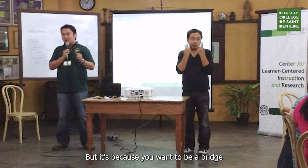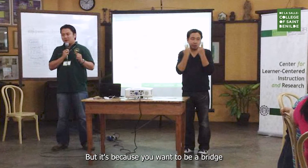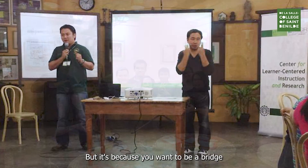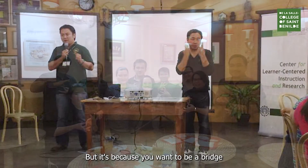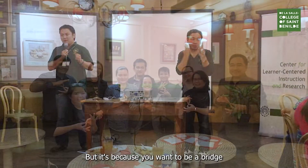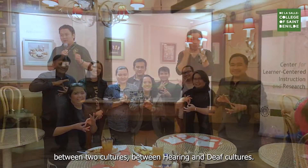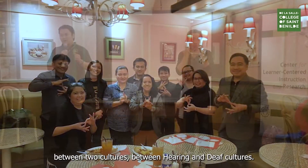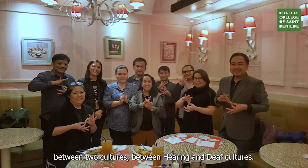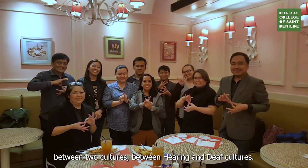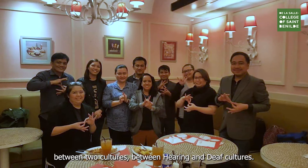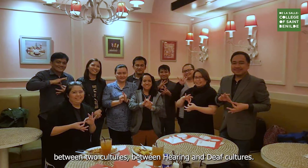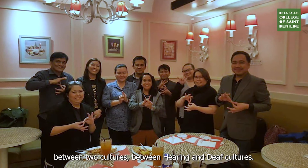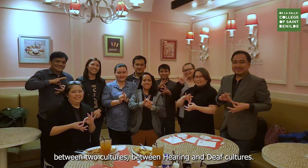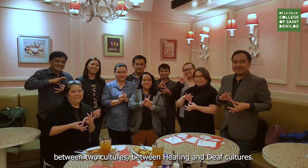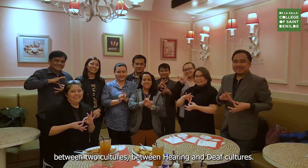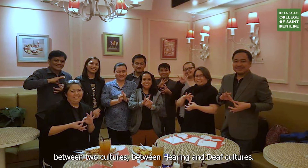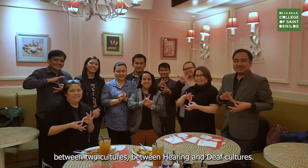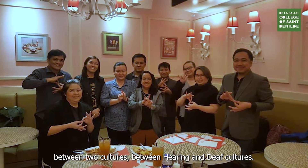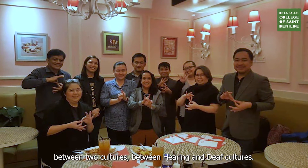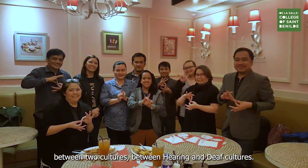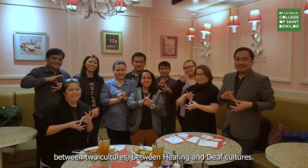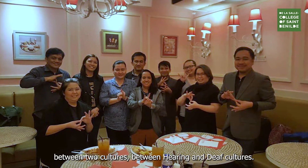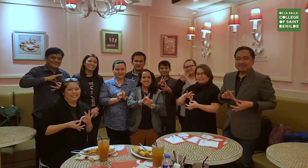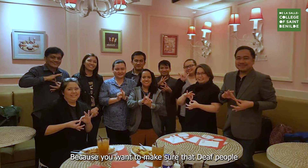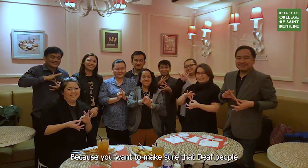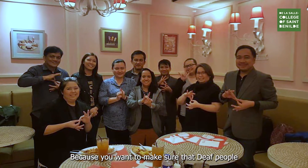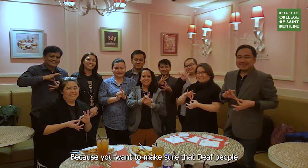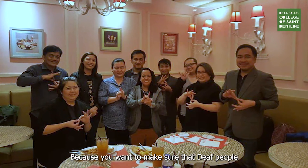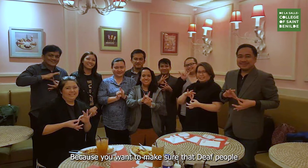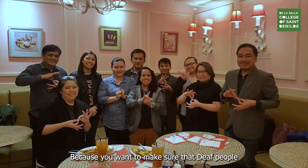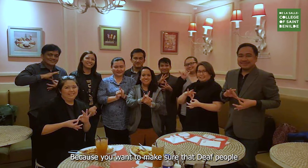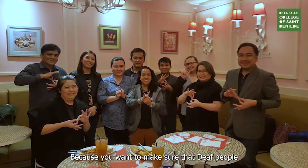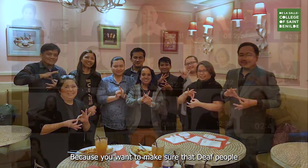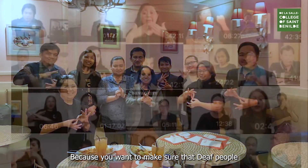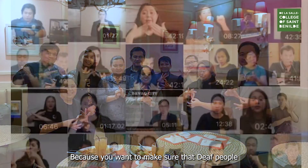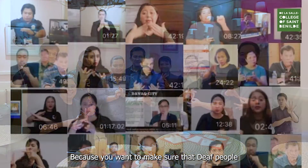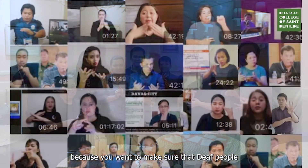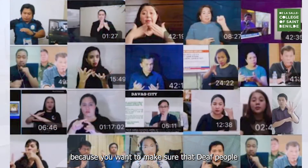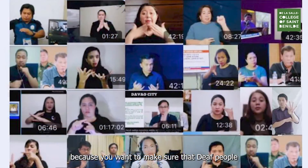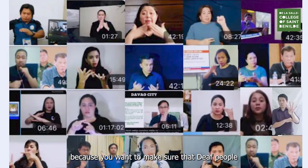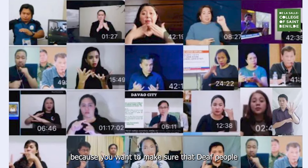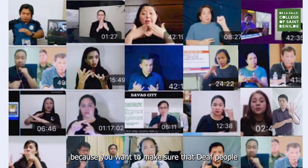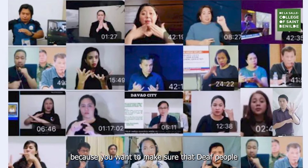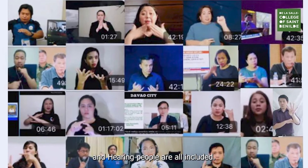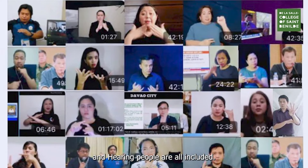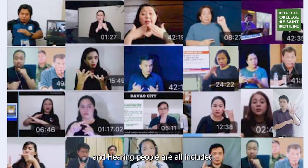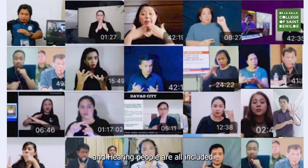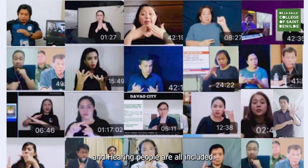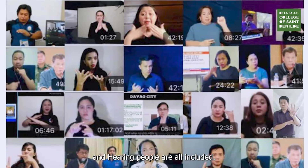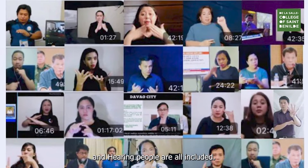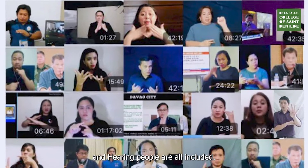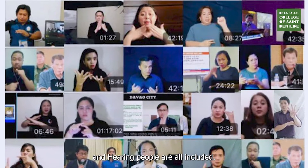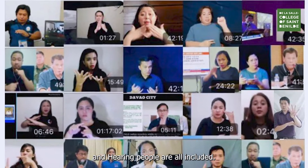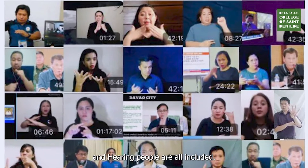be a bridge between two cultures, between hearing and deaf cultures, because you want to make sure that deaf people and hearing